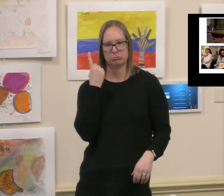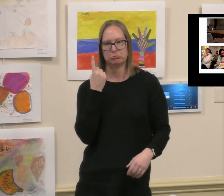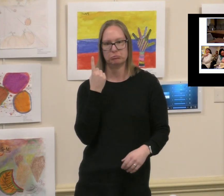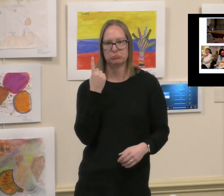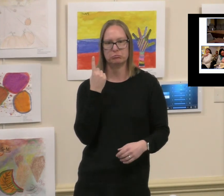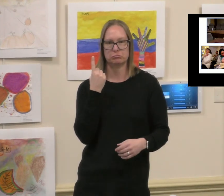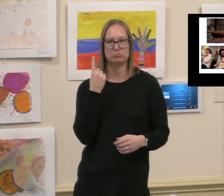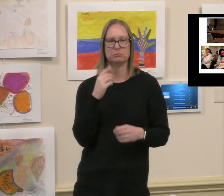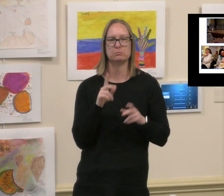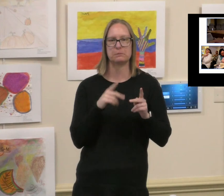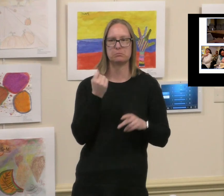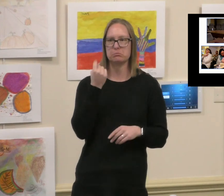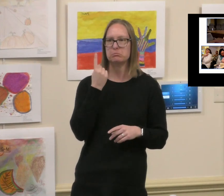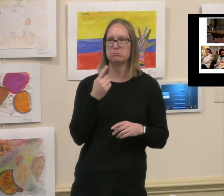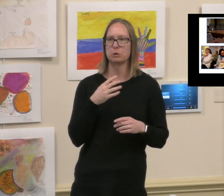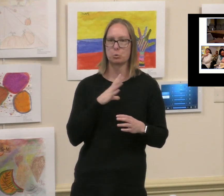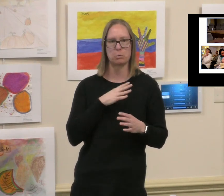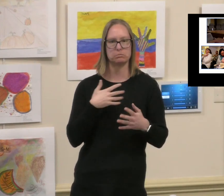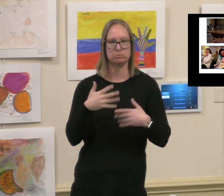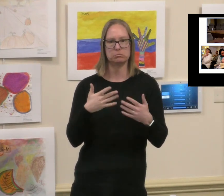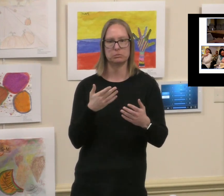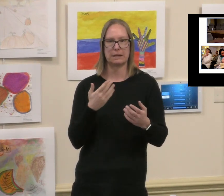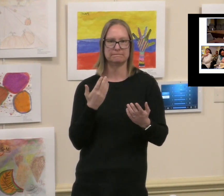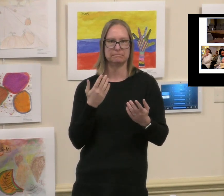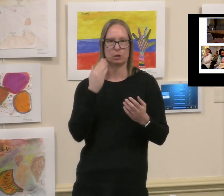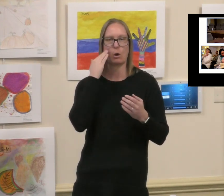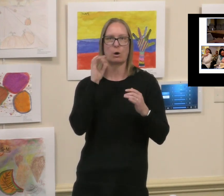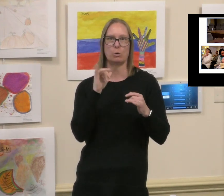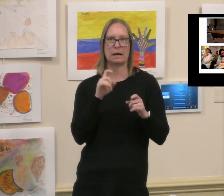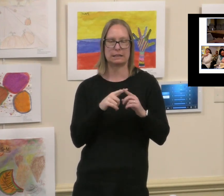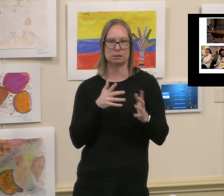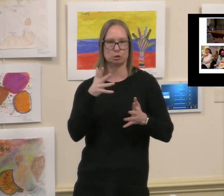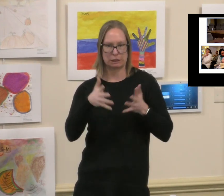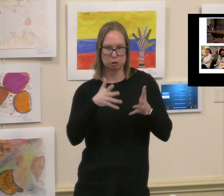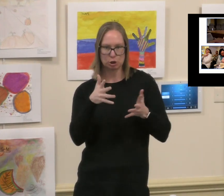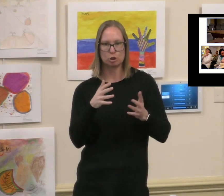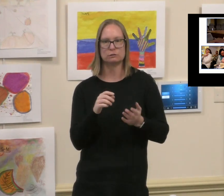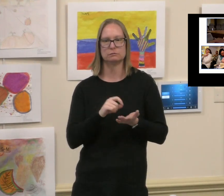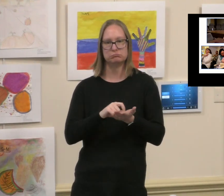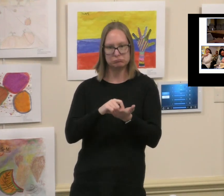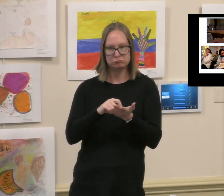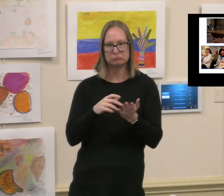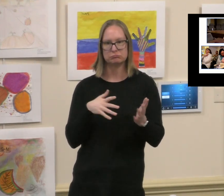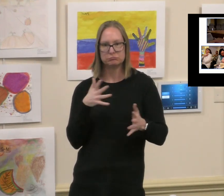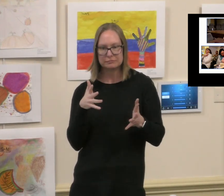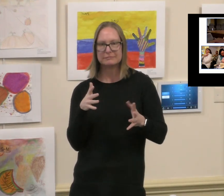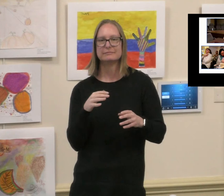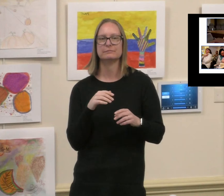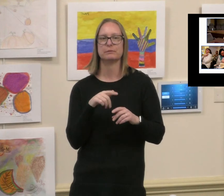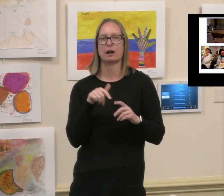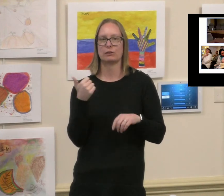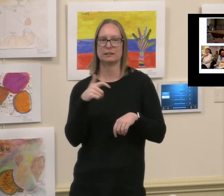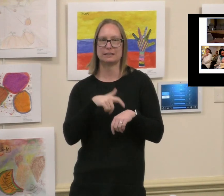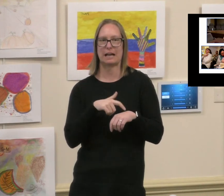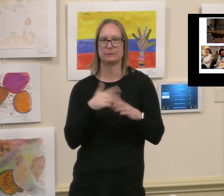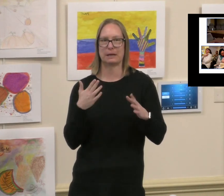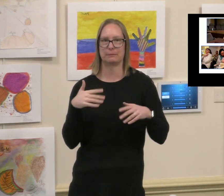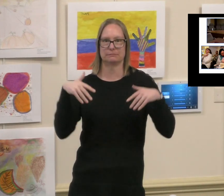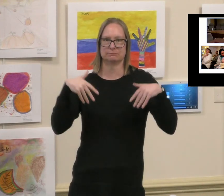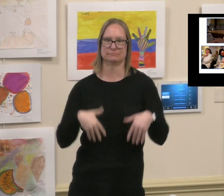Most of the time, you know, that's people tend to understand and figure out ways to communicate, whether it's using gestures, writing back and